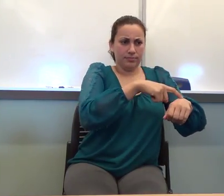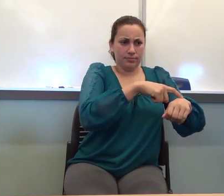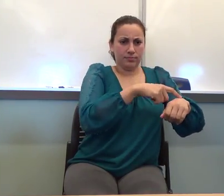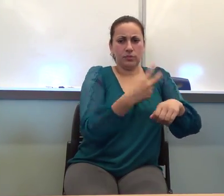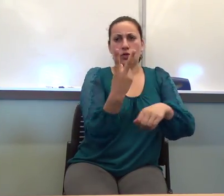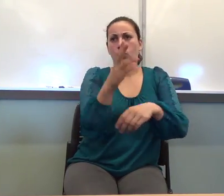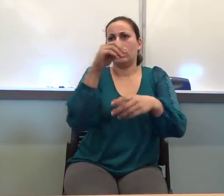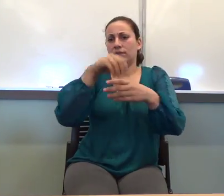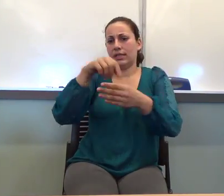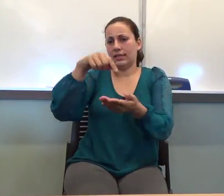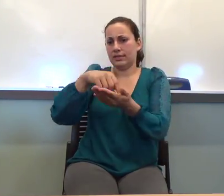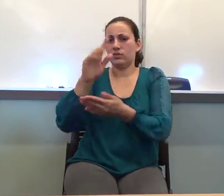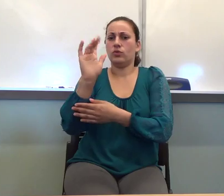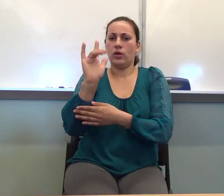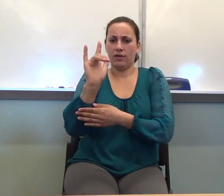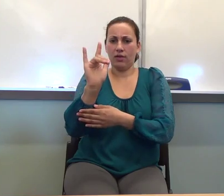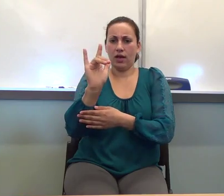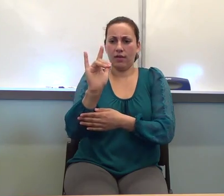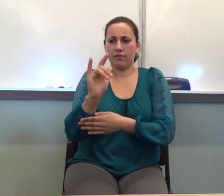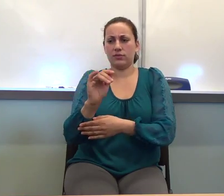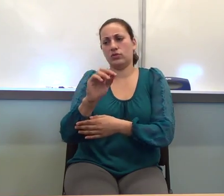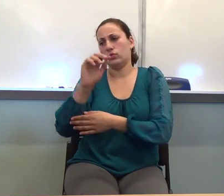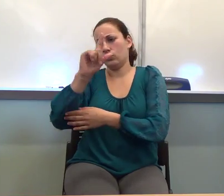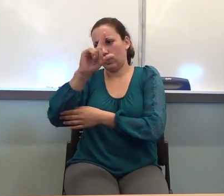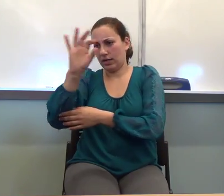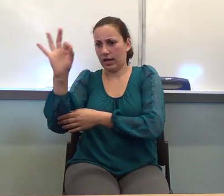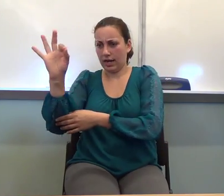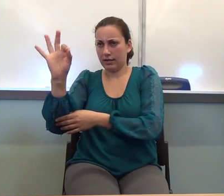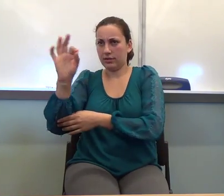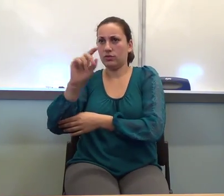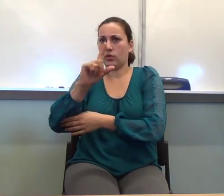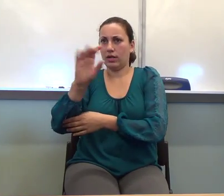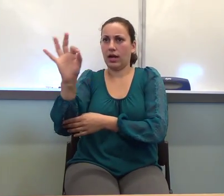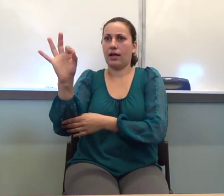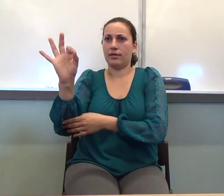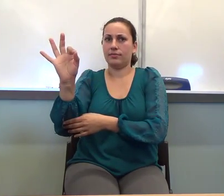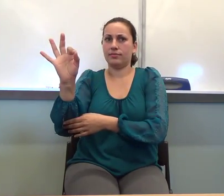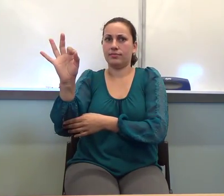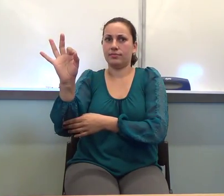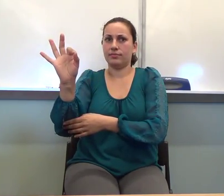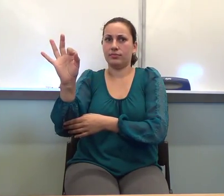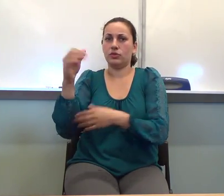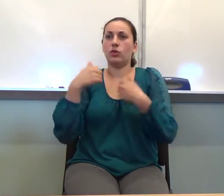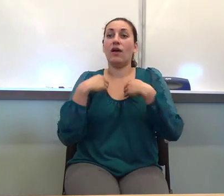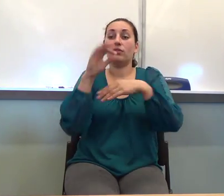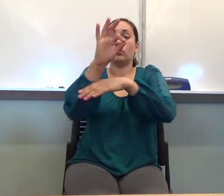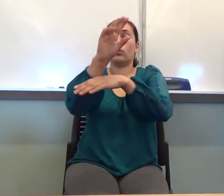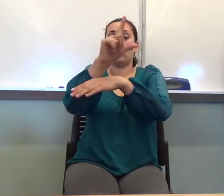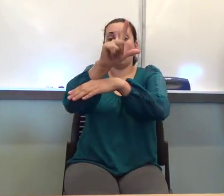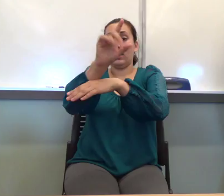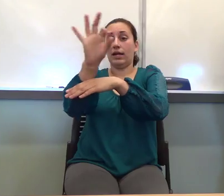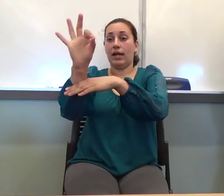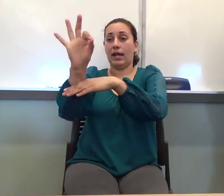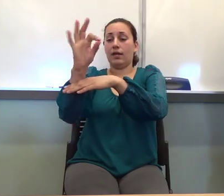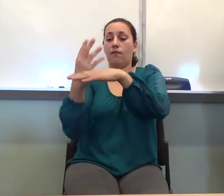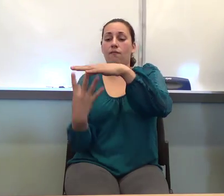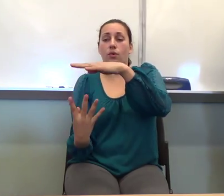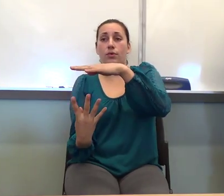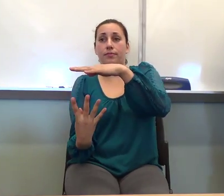25, and 4 is 29 times. So you get 29 over 4, and 29